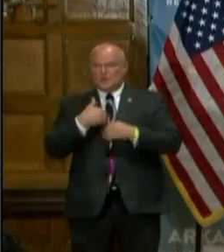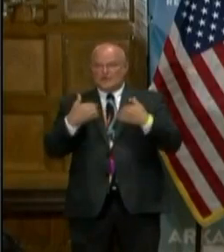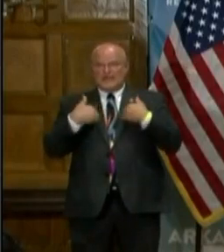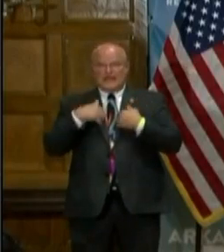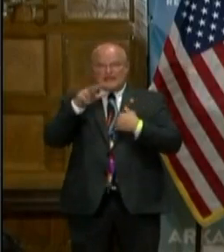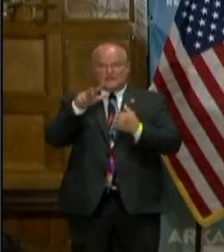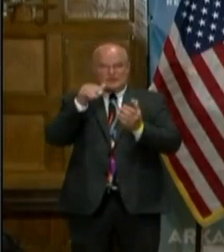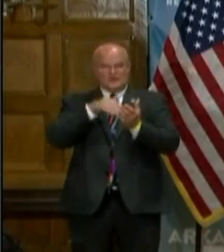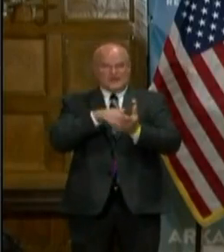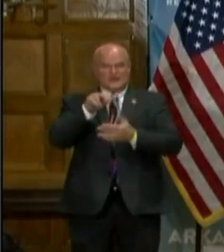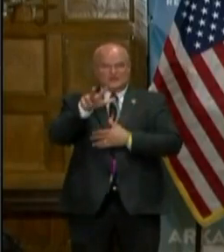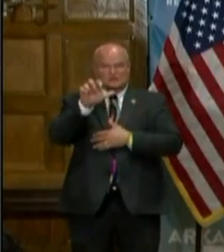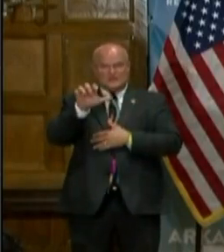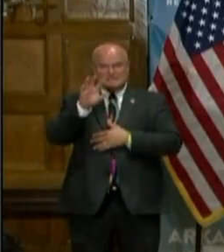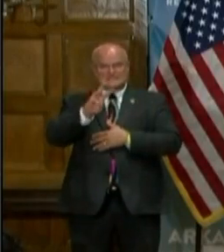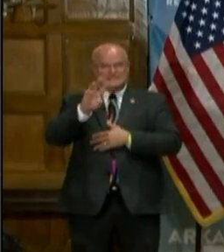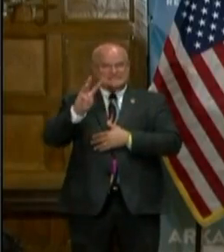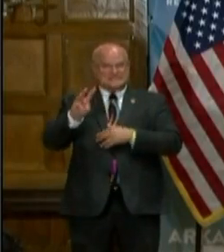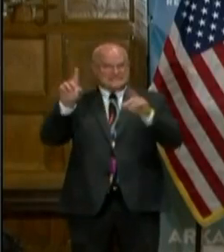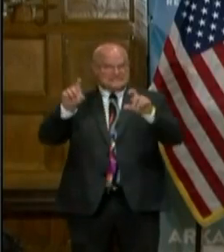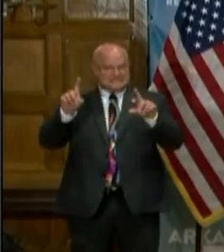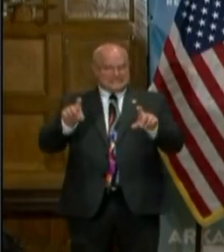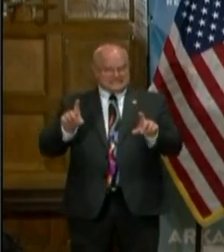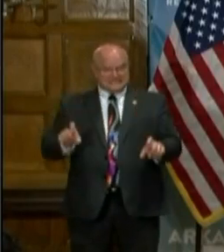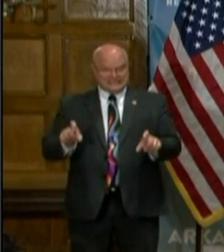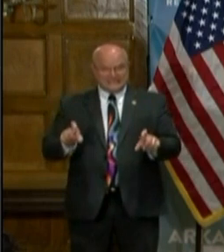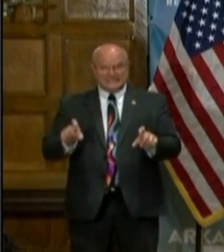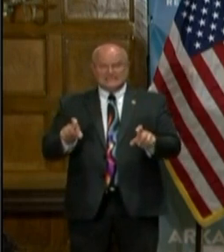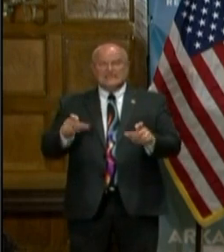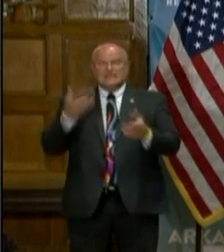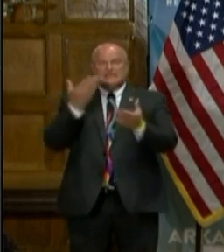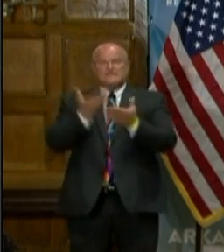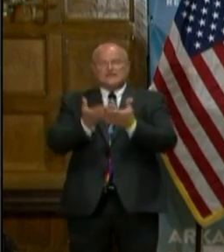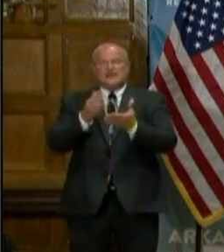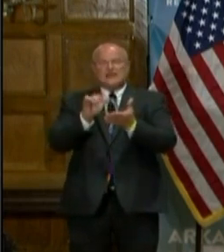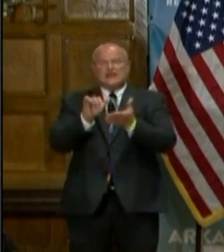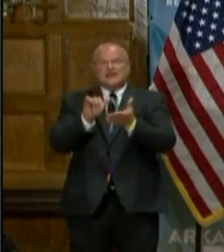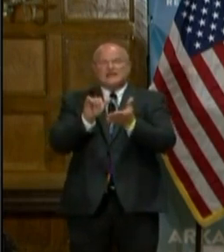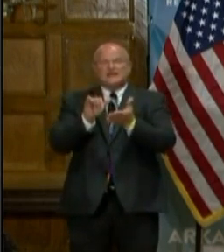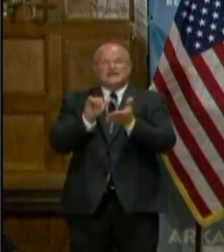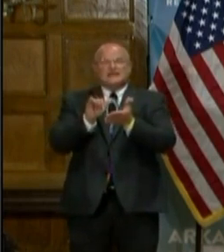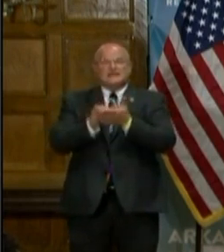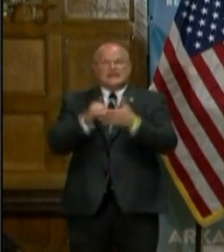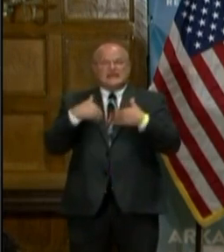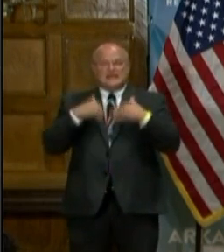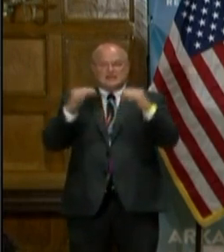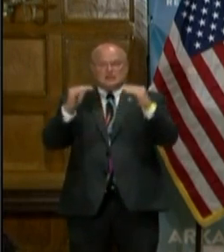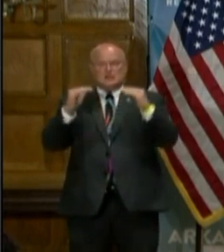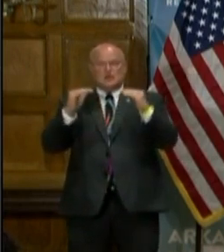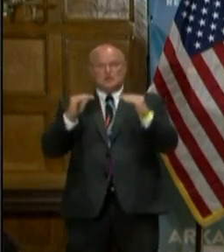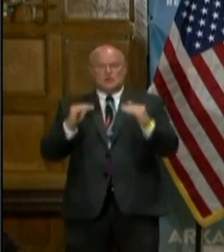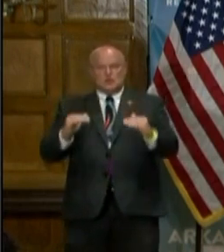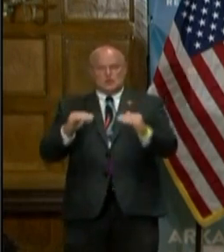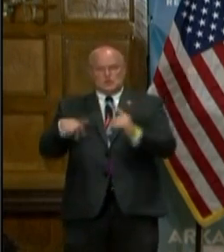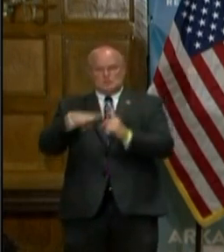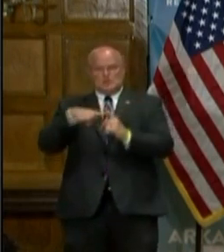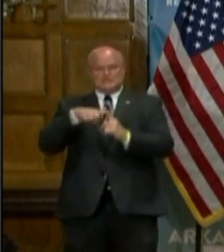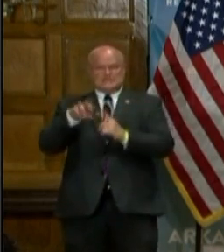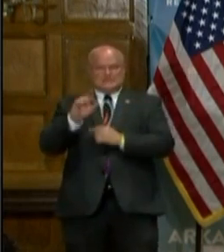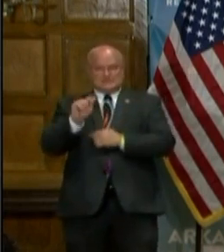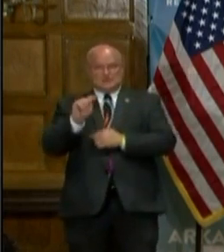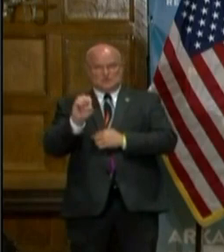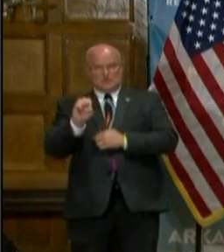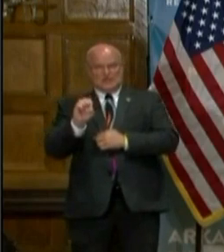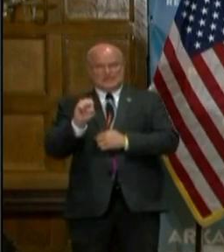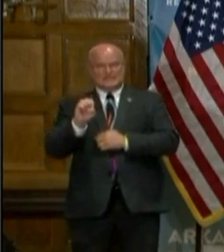had 3,366 tested, the fact that was we had a lower positivity rate yesterday and